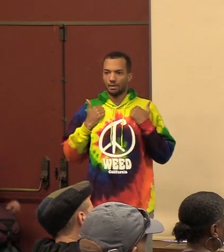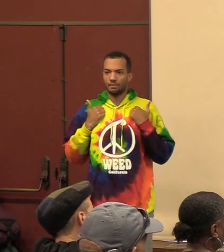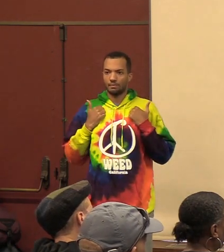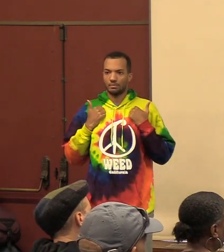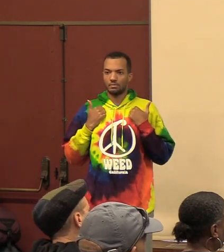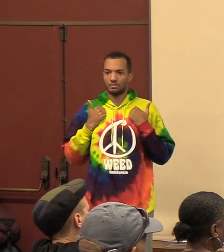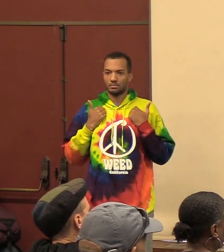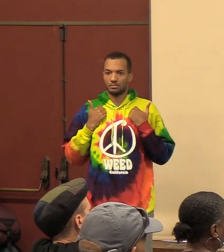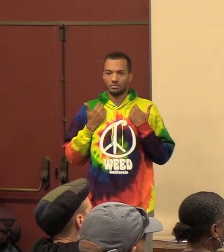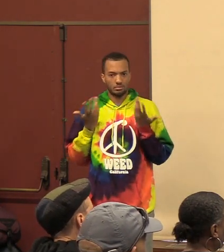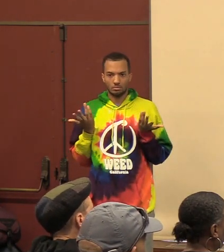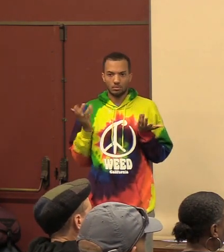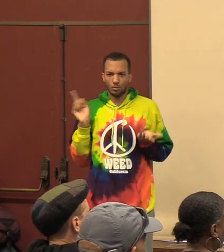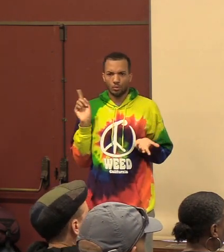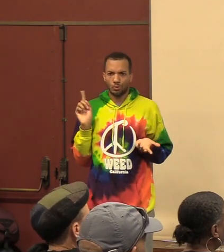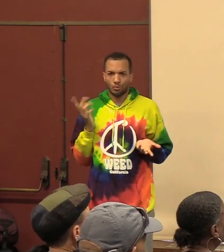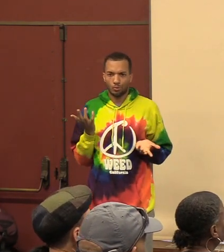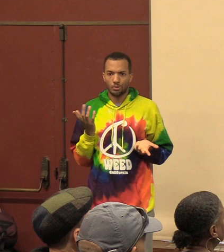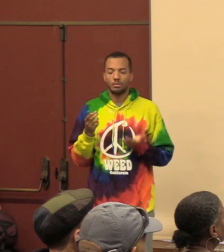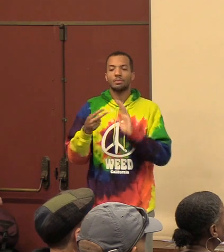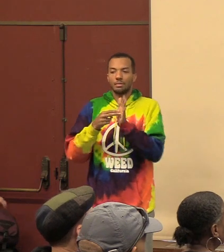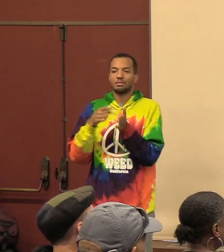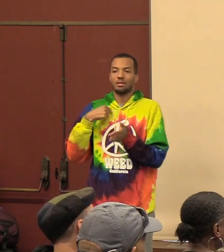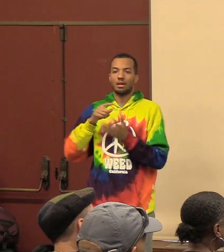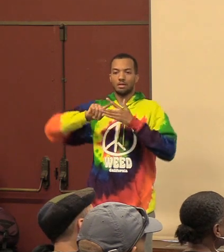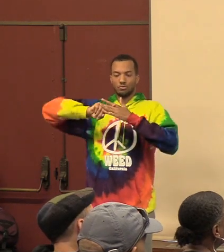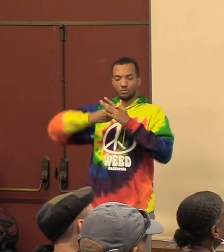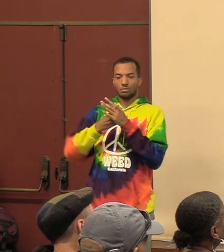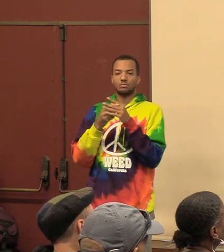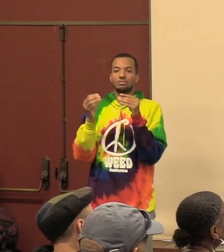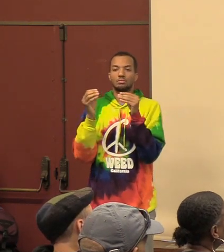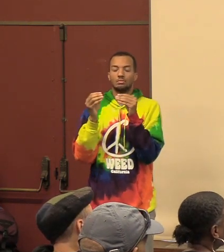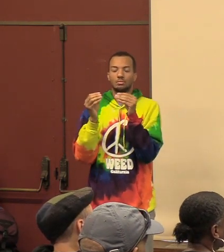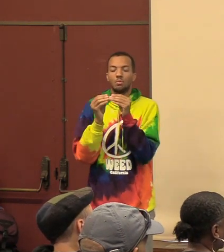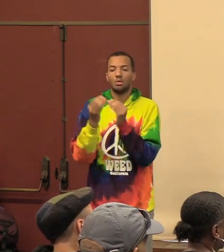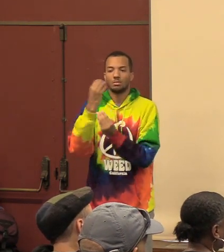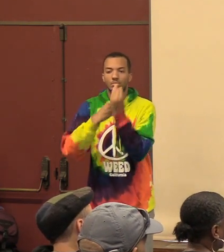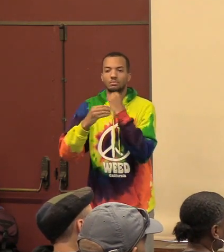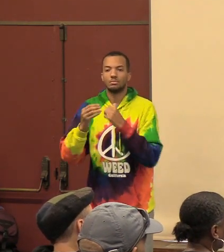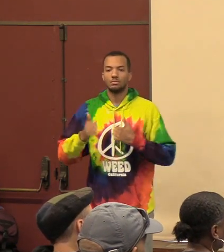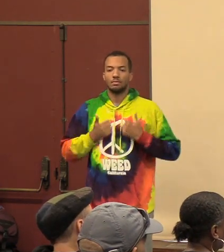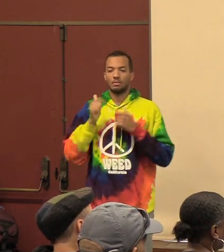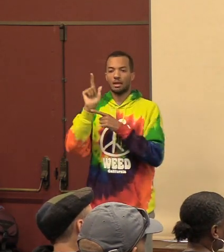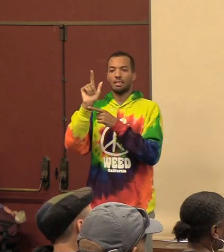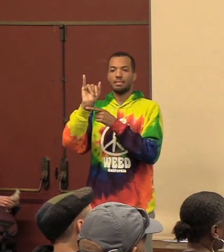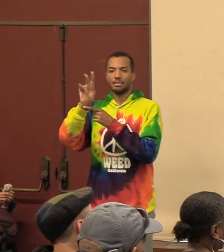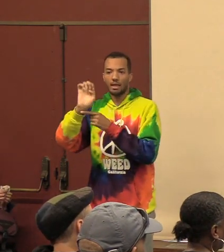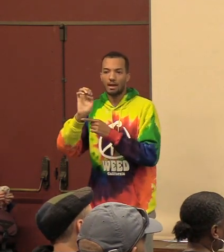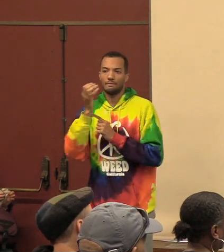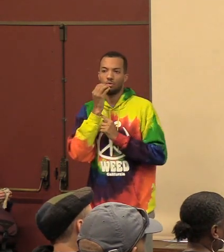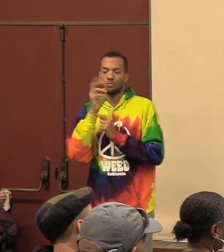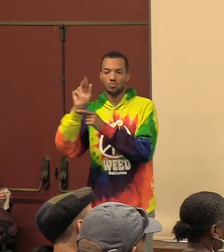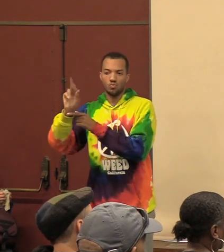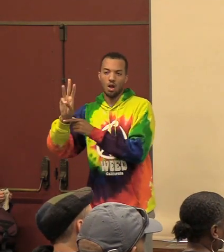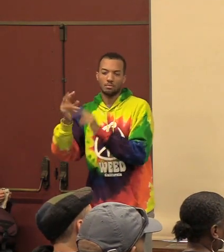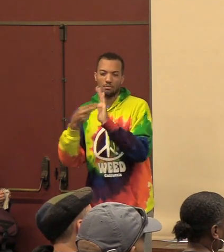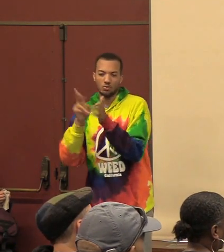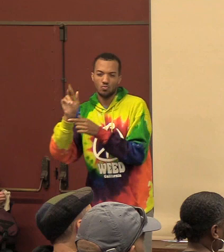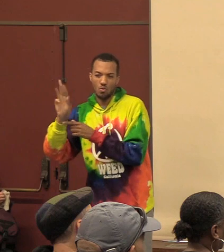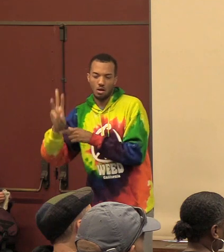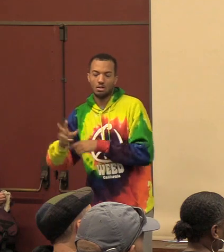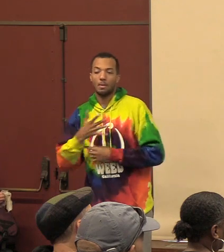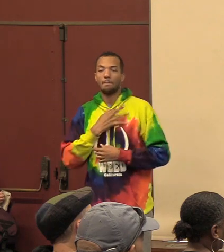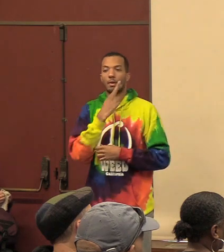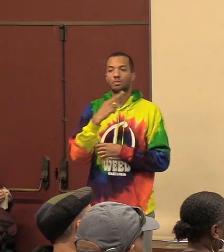to eat more and more live food that's more appealing to me. My restaurant, however,